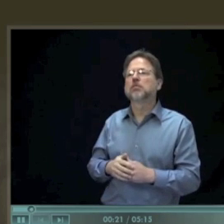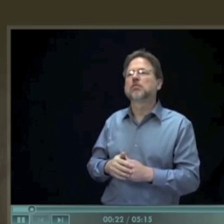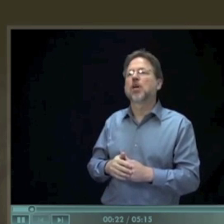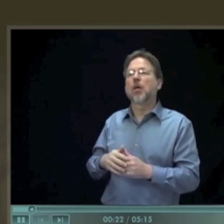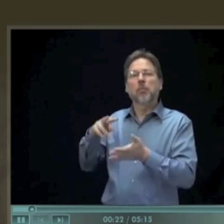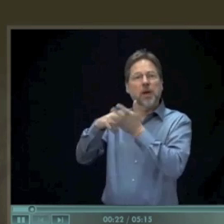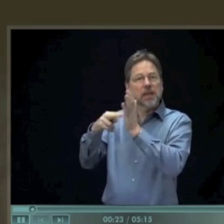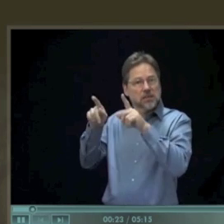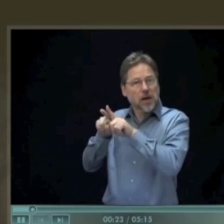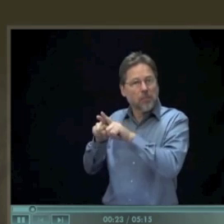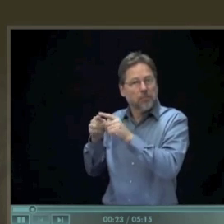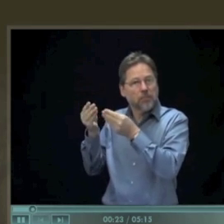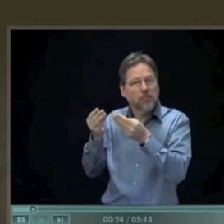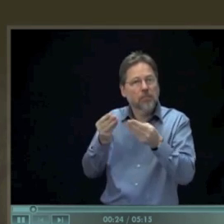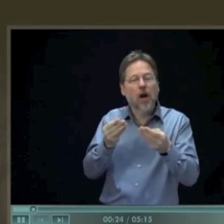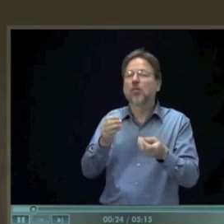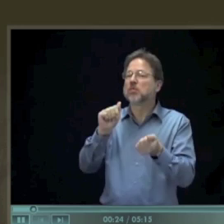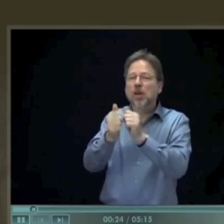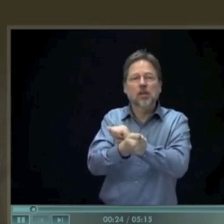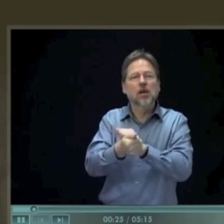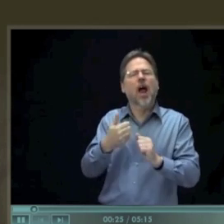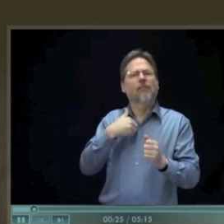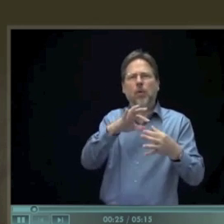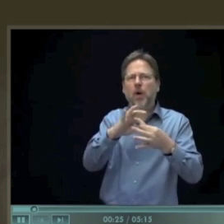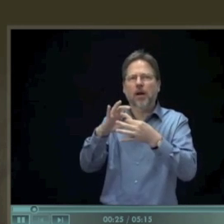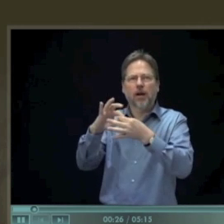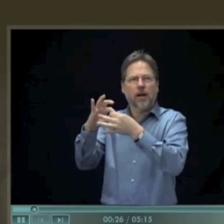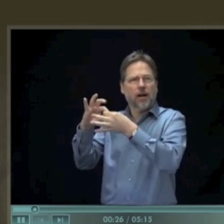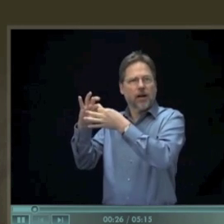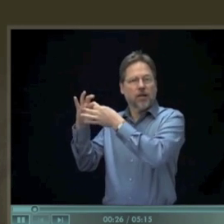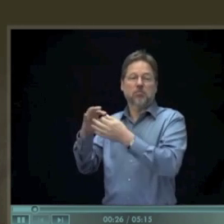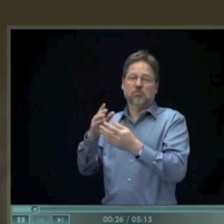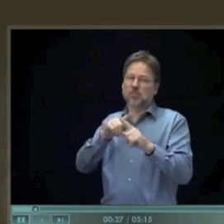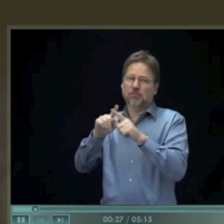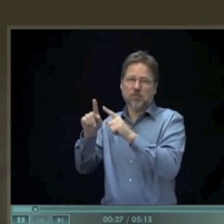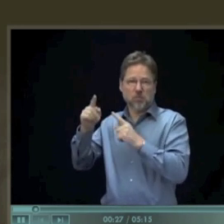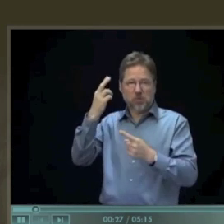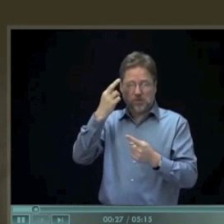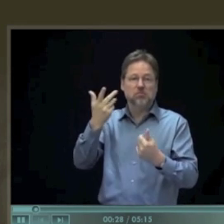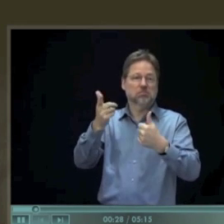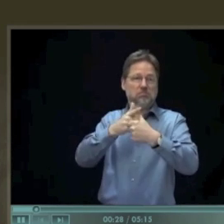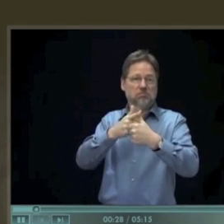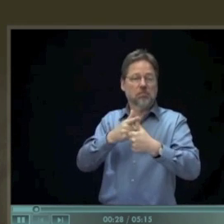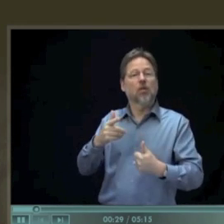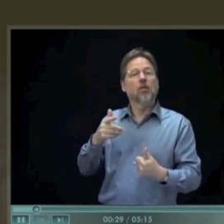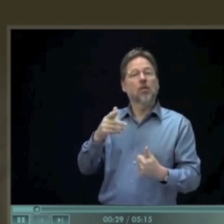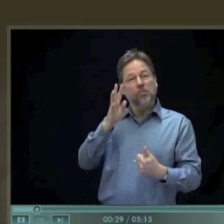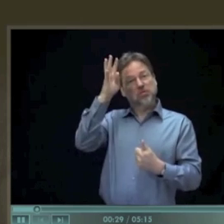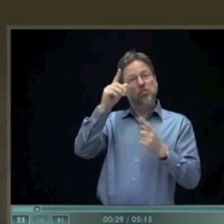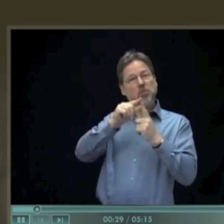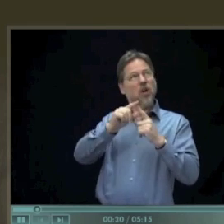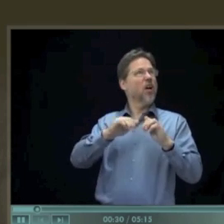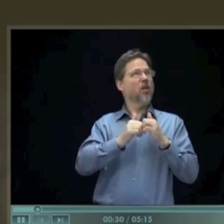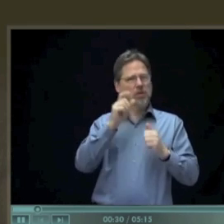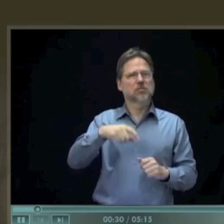Etymology looks back to the first instances of a certain word from a language and sees how that word evolved